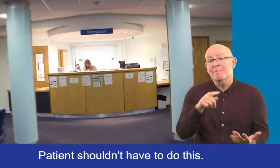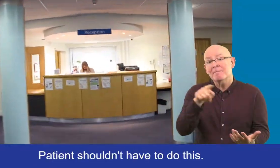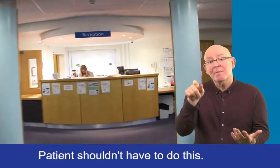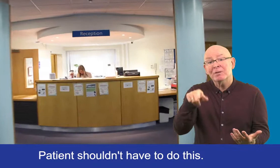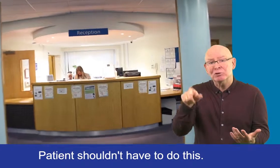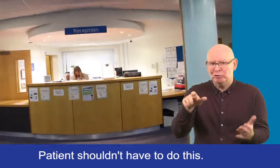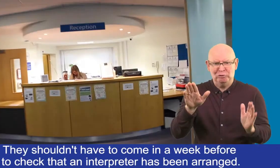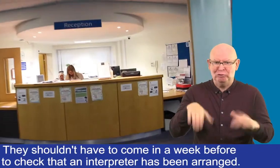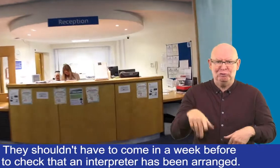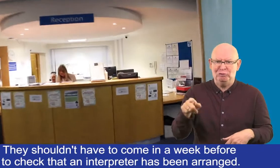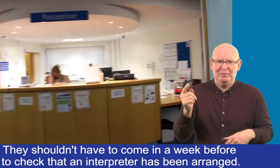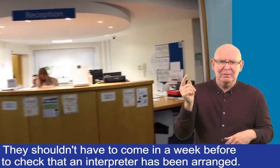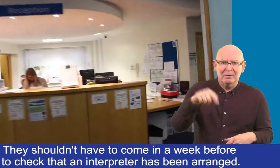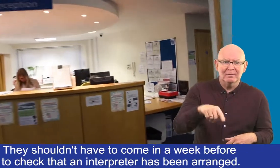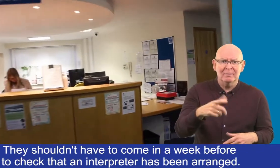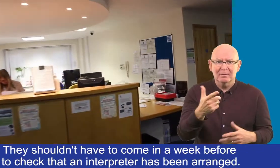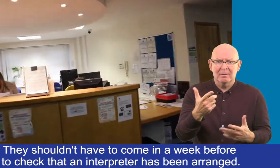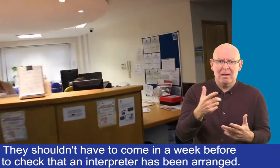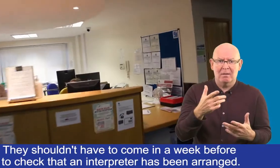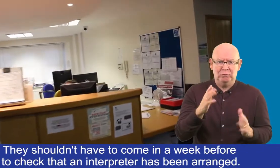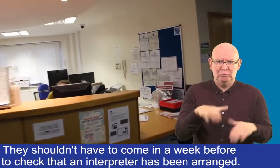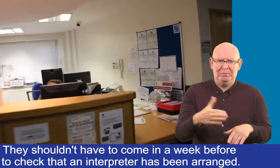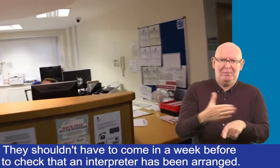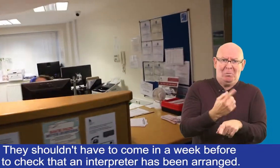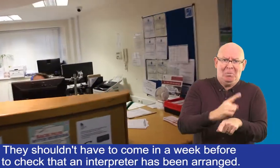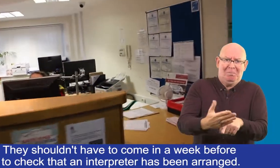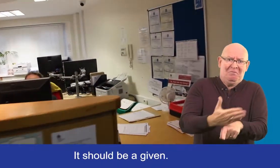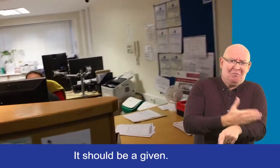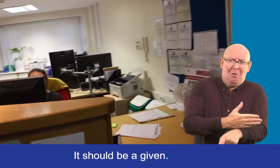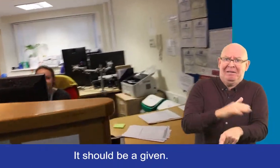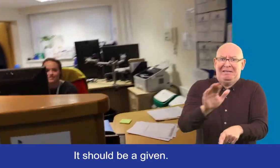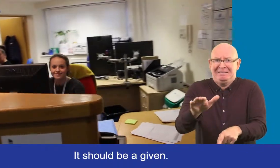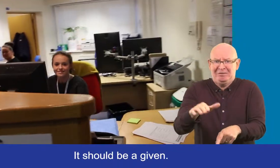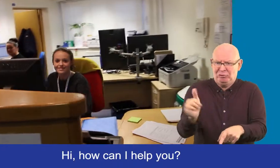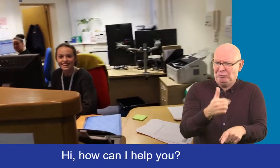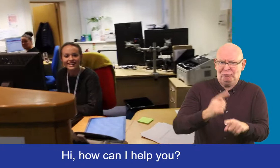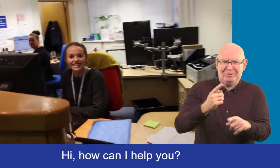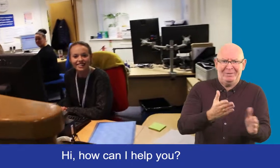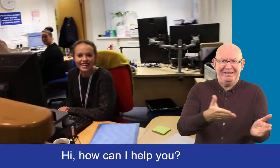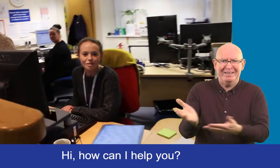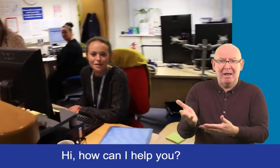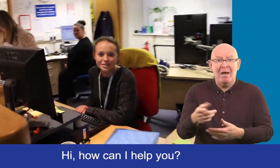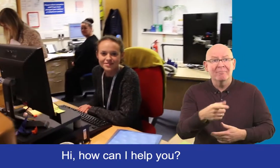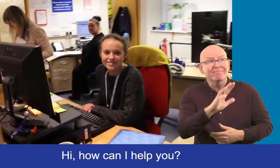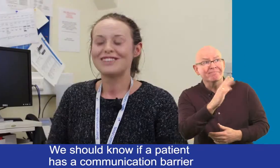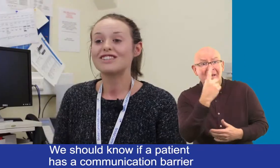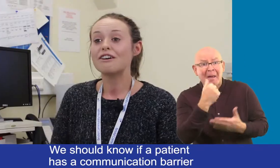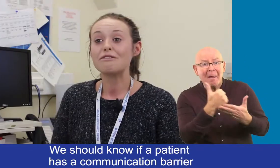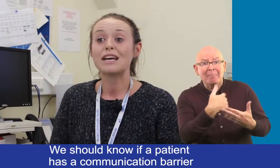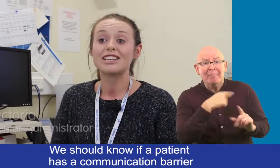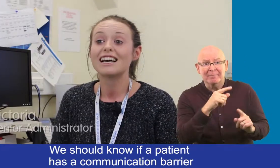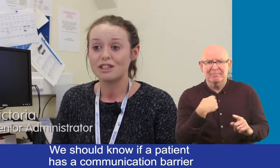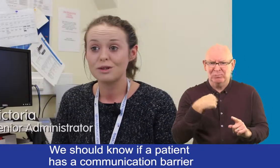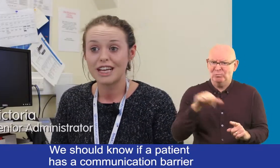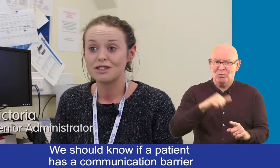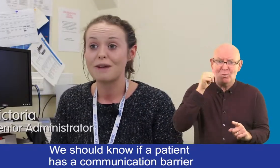Patients shouldn't have to do this. They shouldn't have to come in a week before to check that an interpreter has been arranged. It should be a given. Hi, how can I help you? We should know if